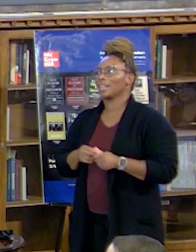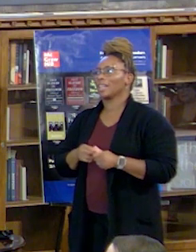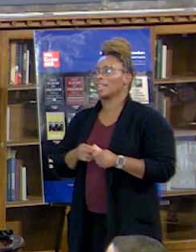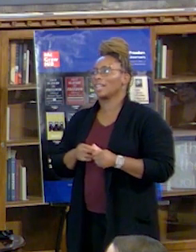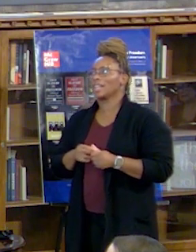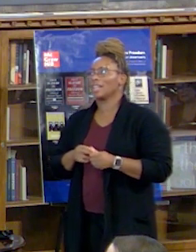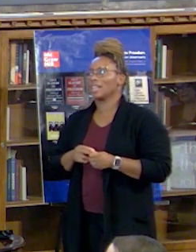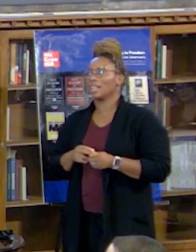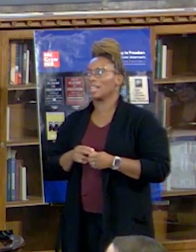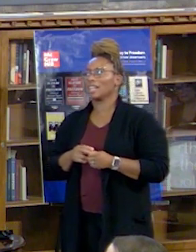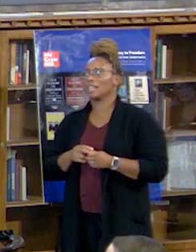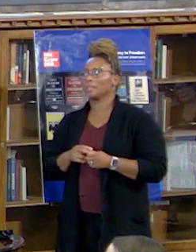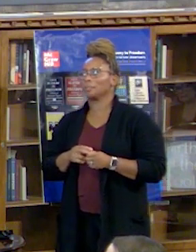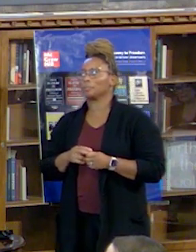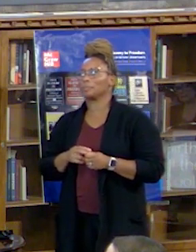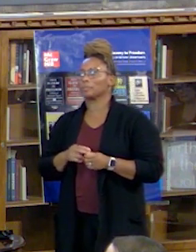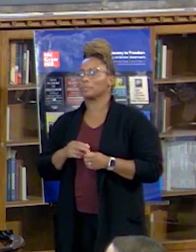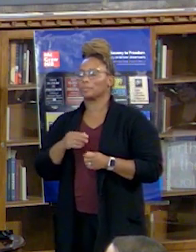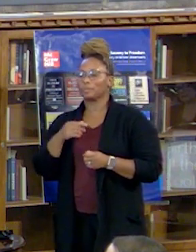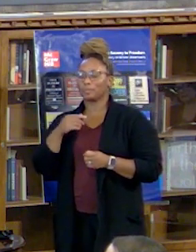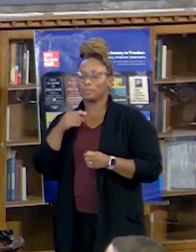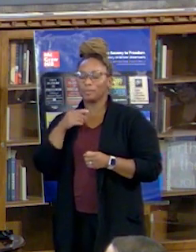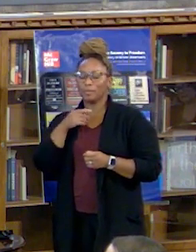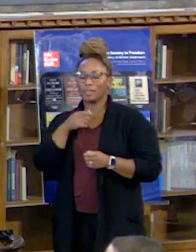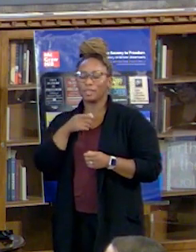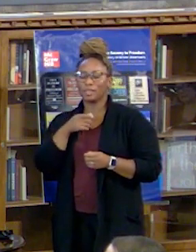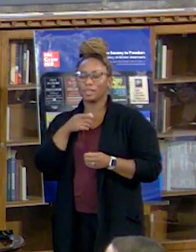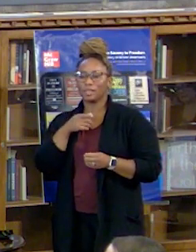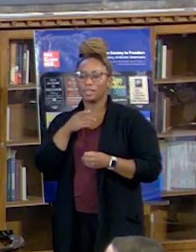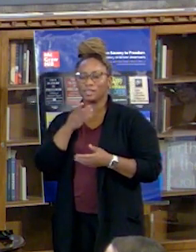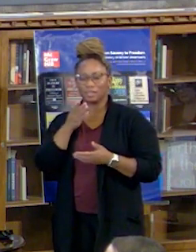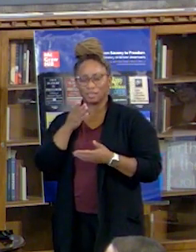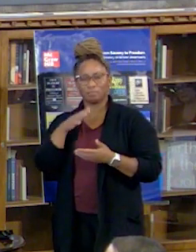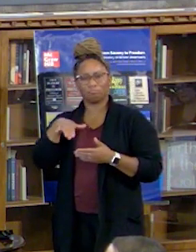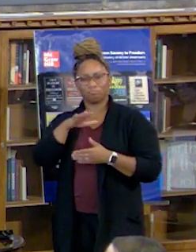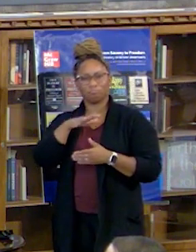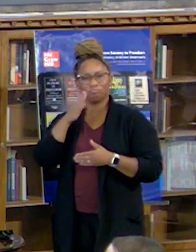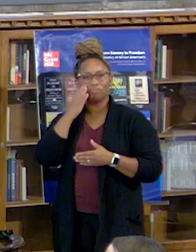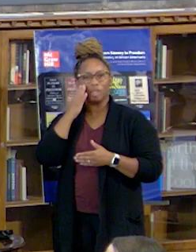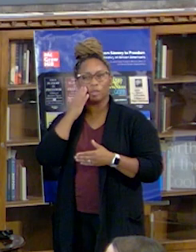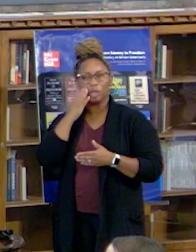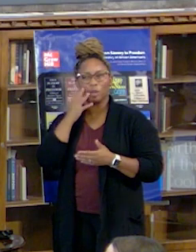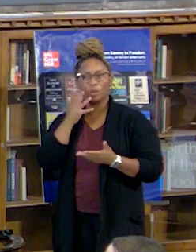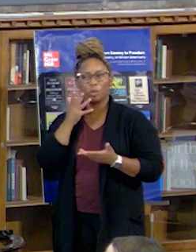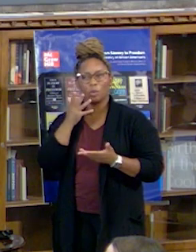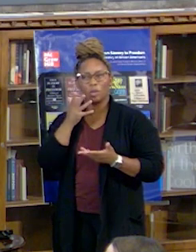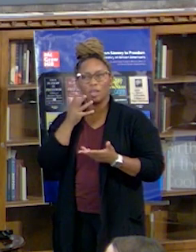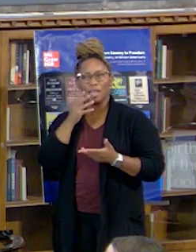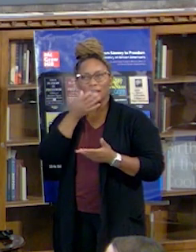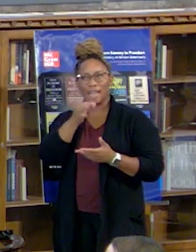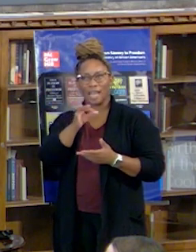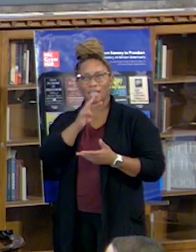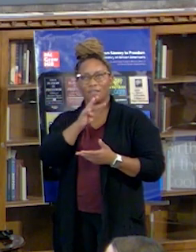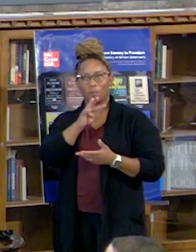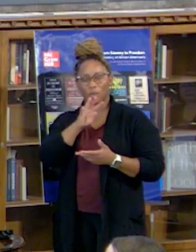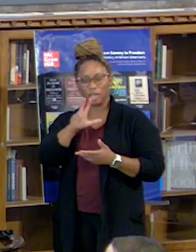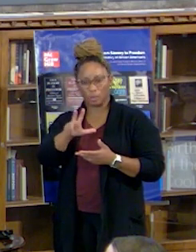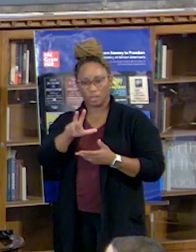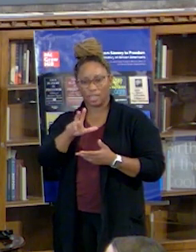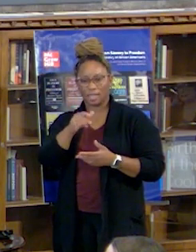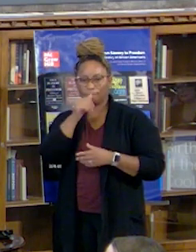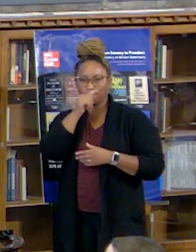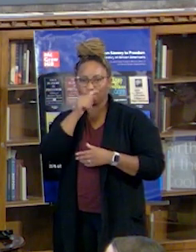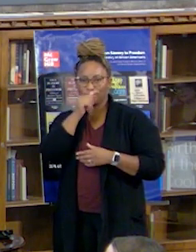miror to America and in fact um and and something that's fairly well known in these circles in 1943 there was a